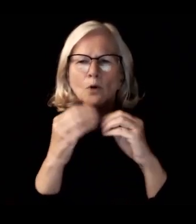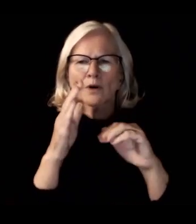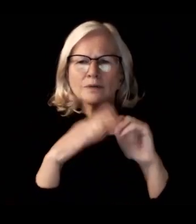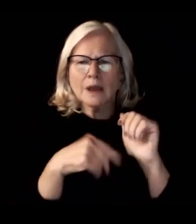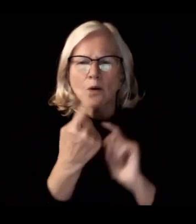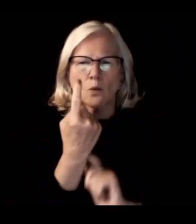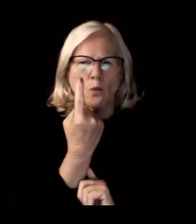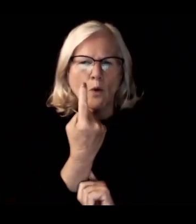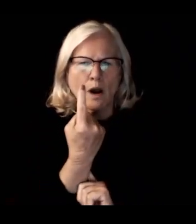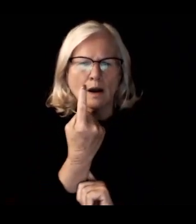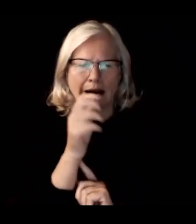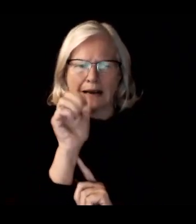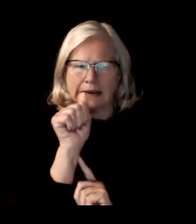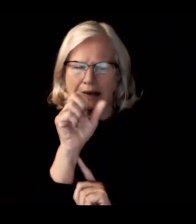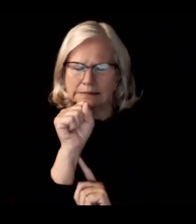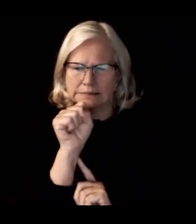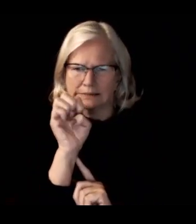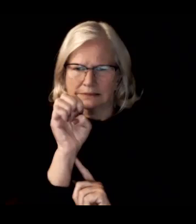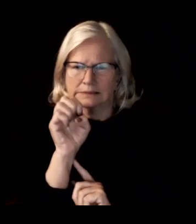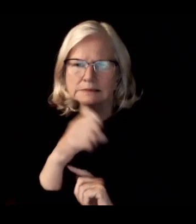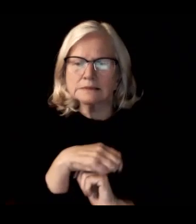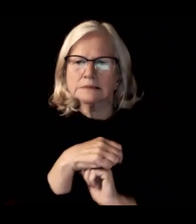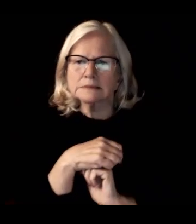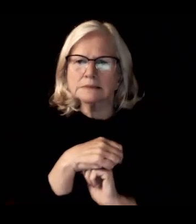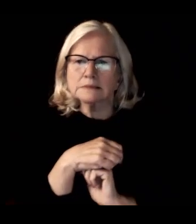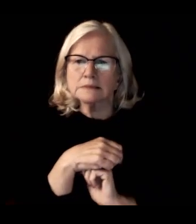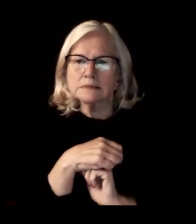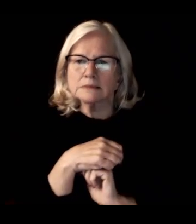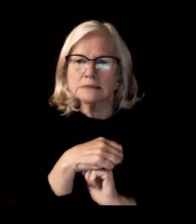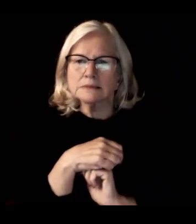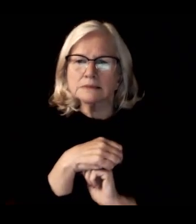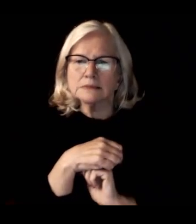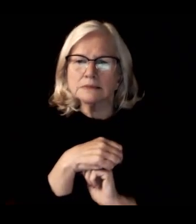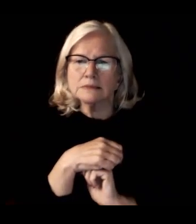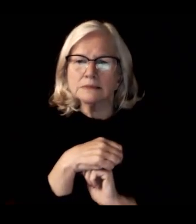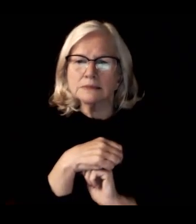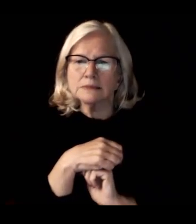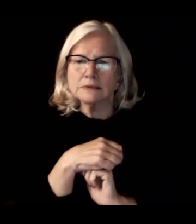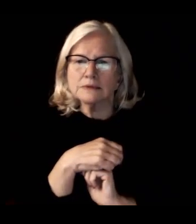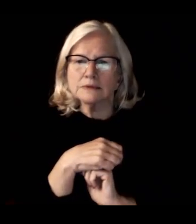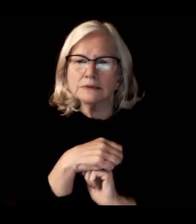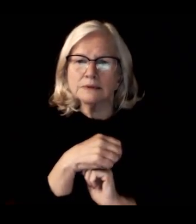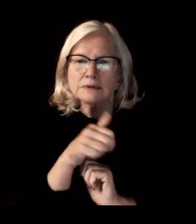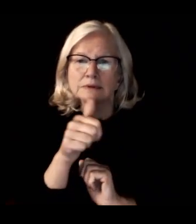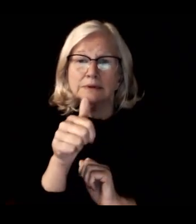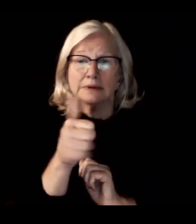10.34% of assisted living type facilities that do have one or more cases at this time.